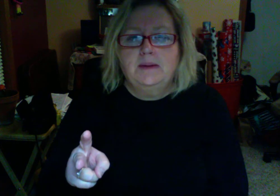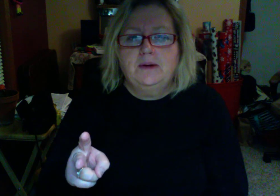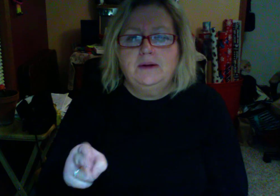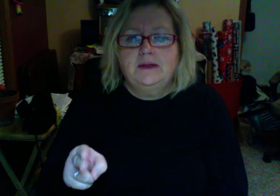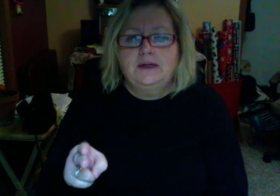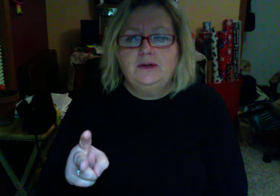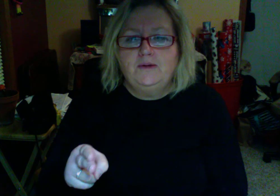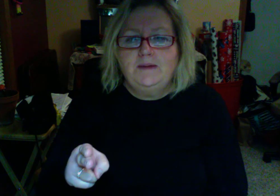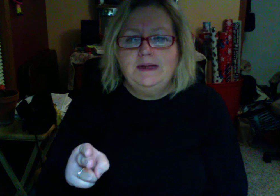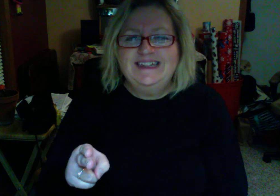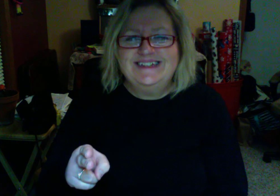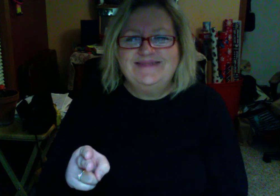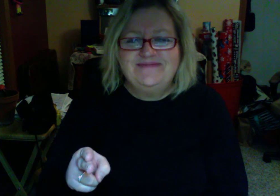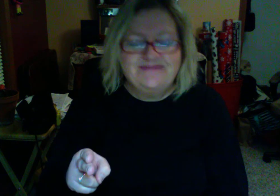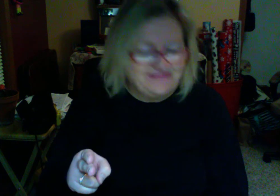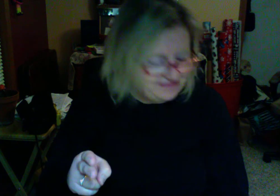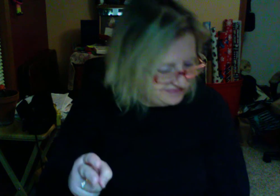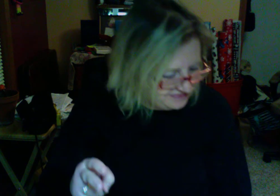Remember the two movements?